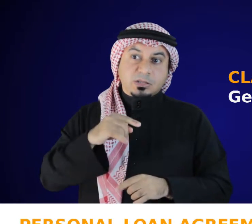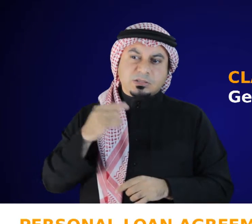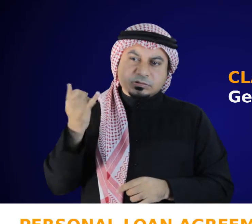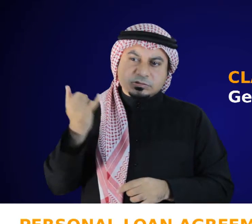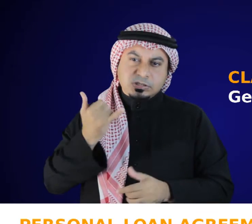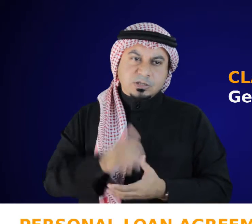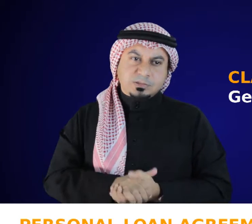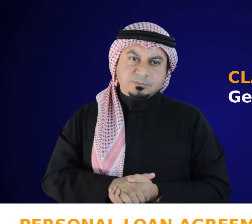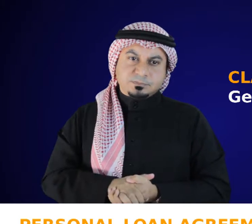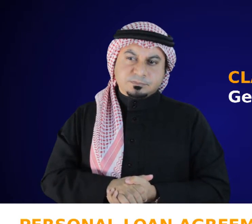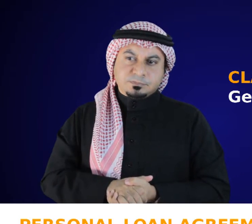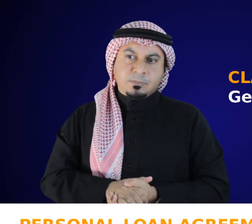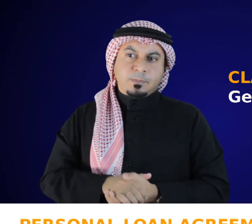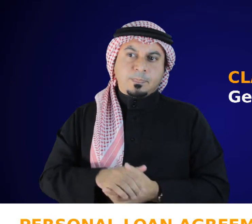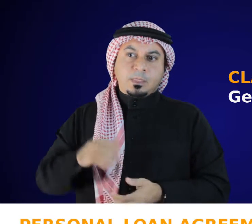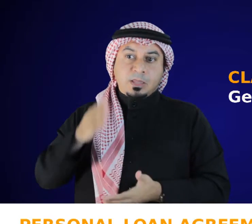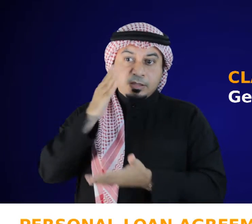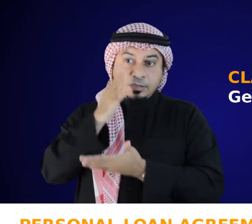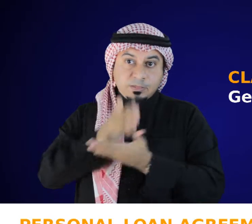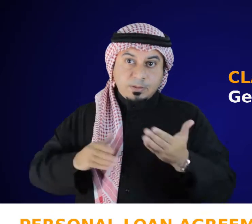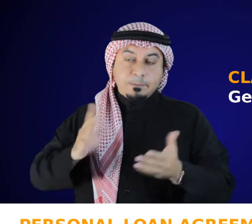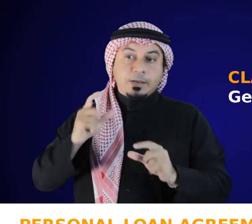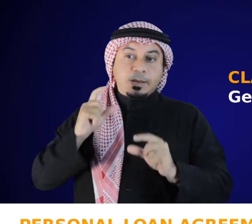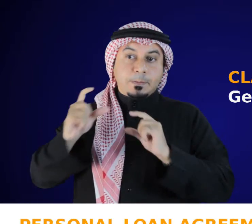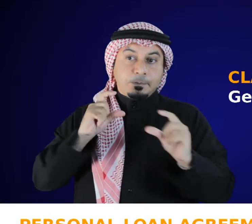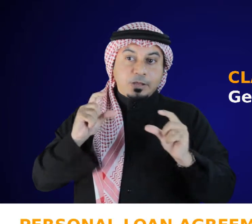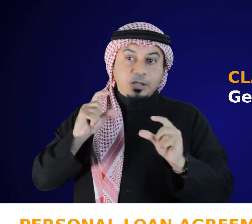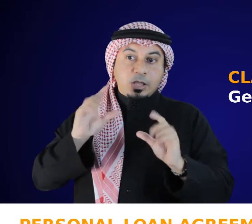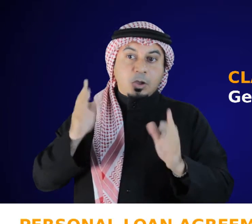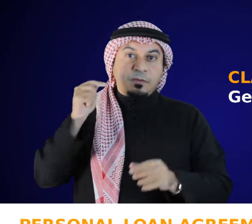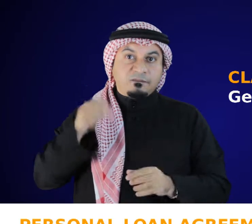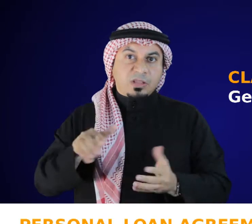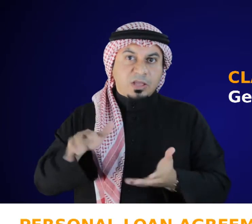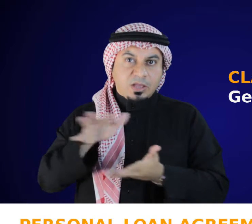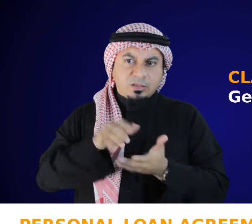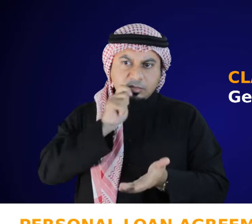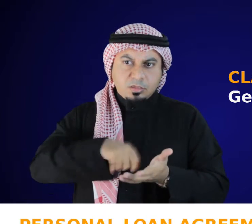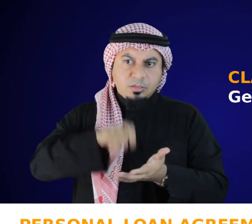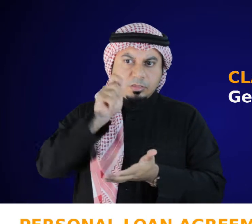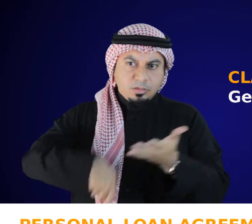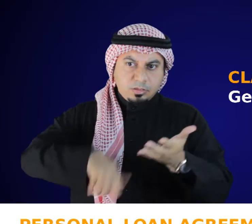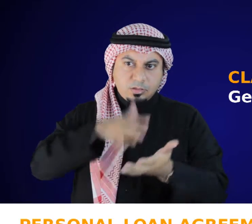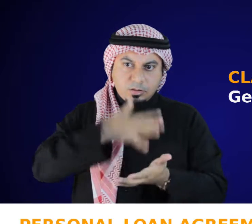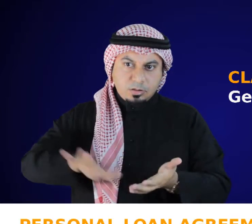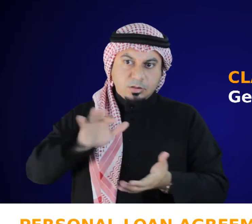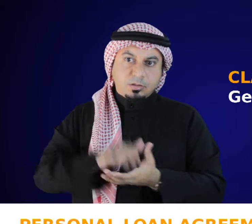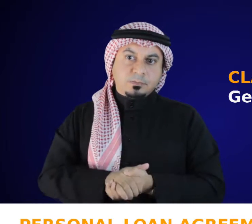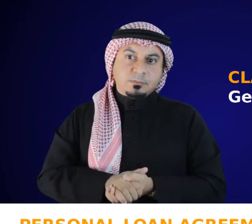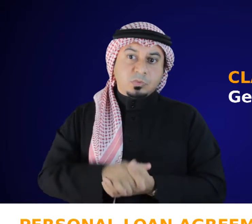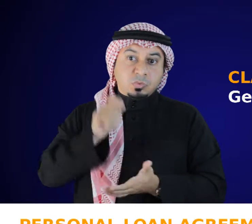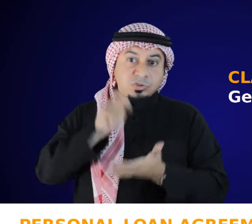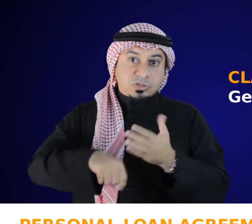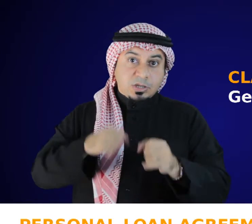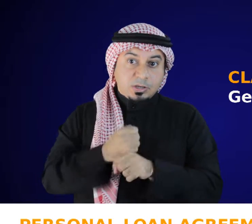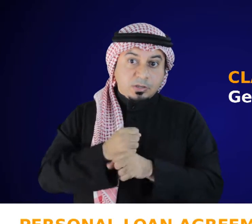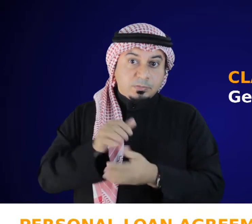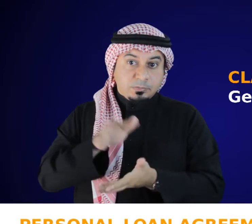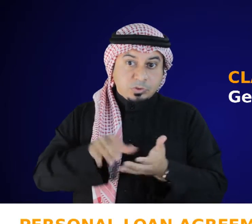or where any penal or civil legal procedures is initiated against the client by a third party, or the occurrence of any